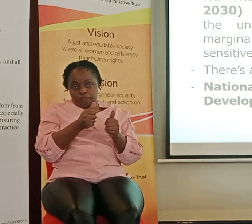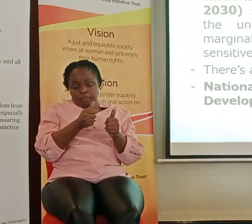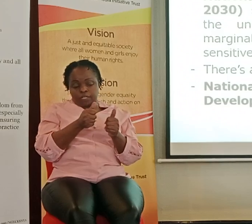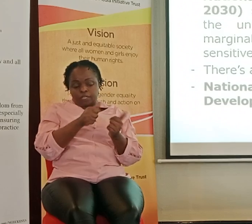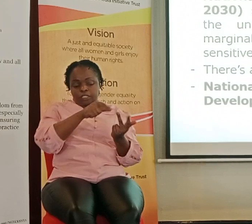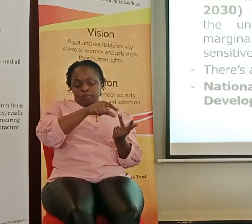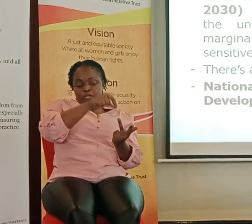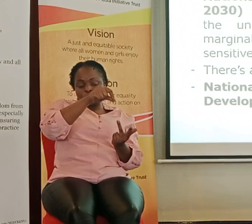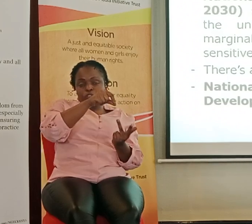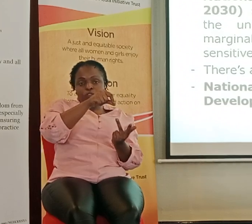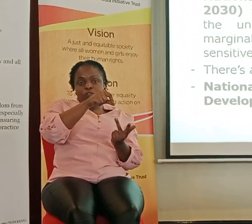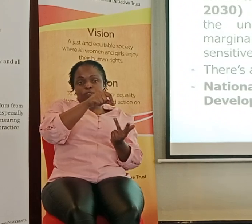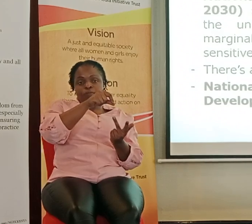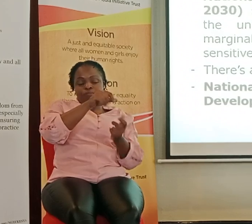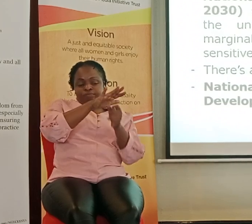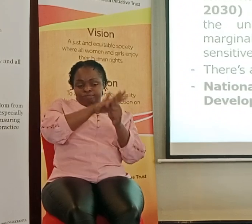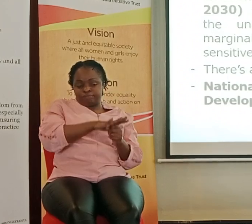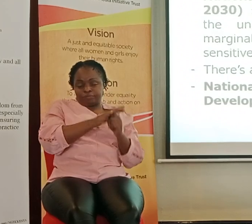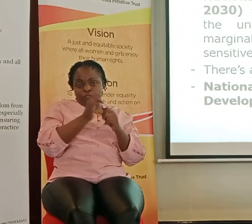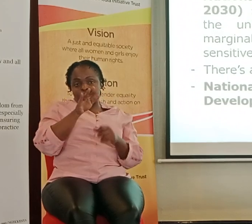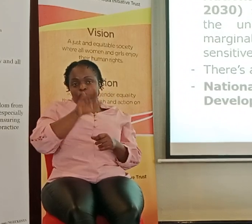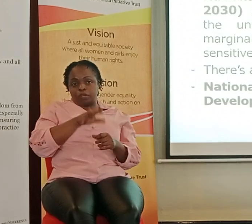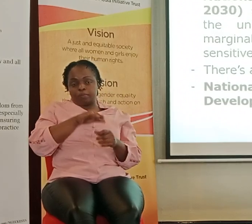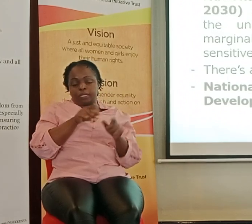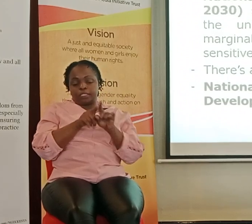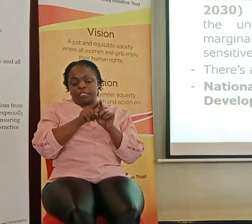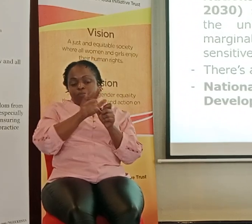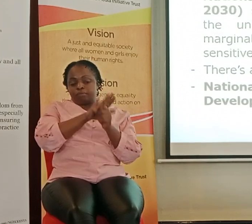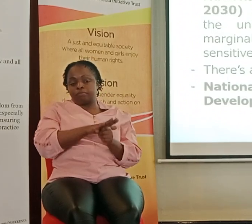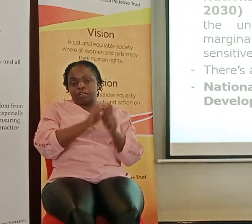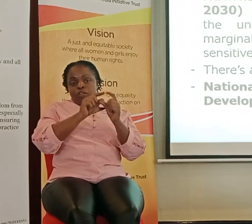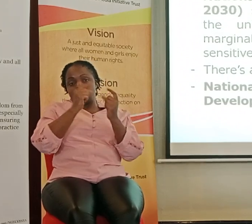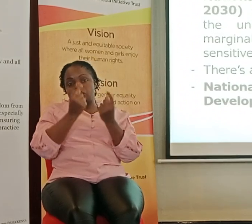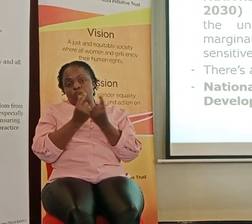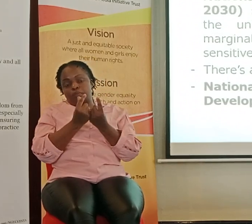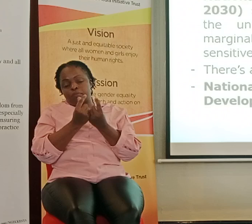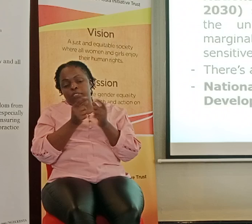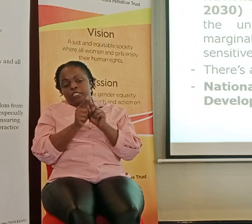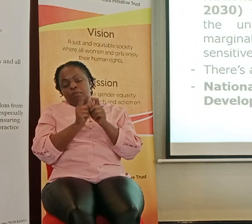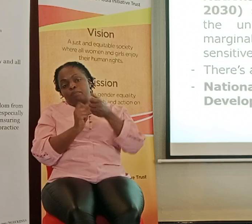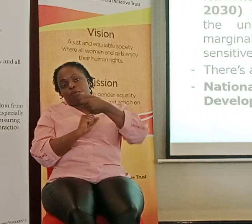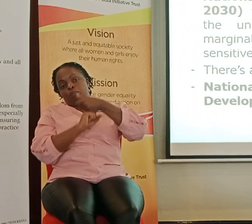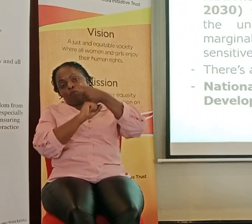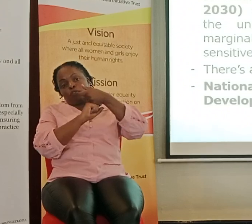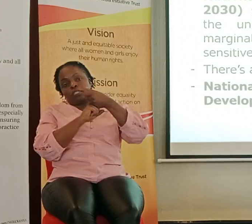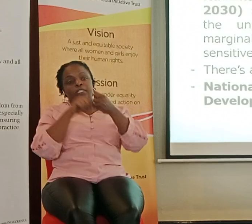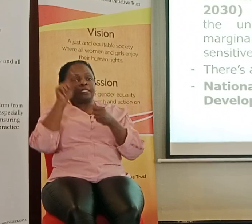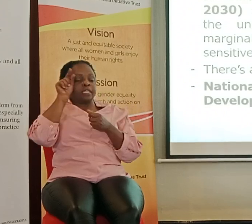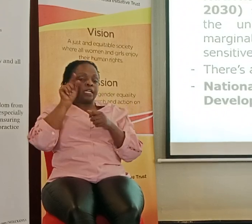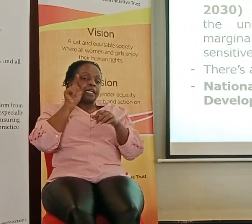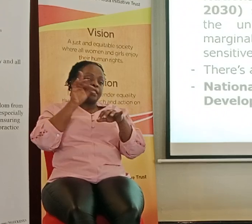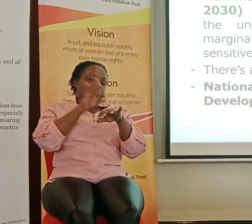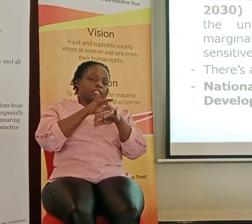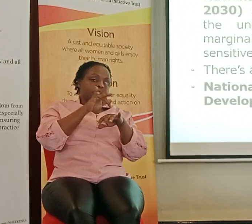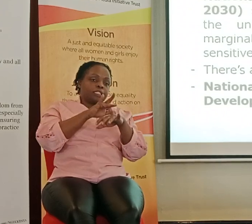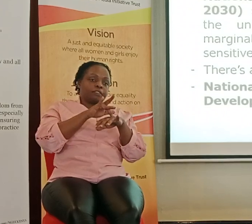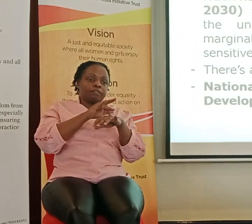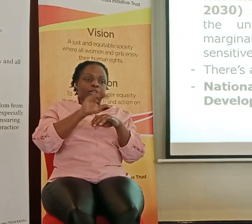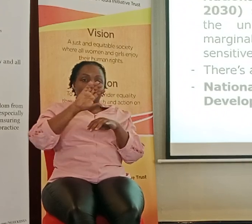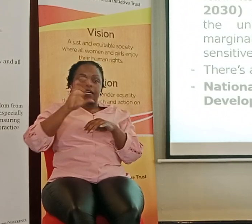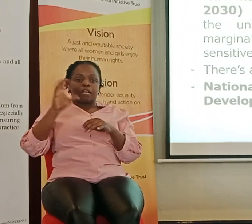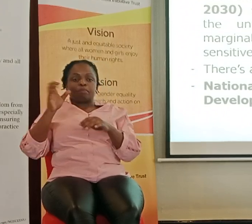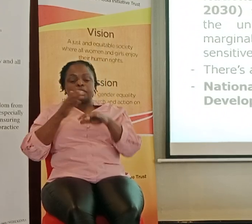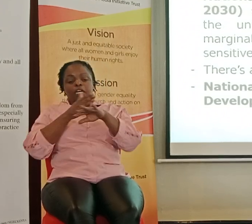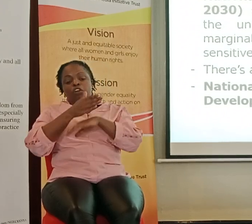and marginalized groups, and promotes gender-sensitive climate adaptation across all the